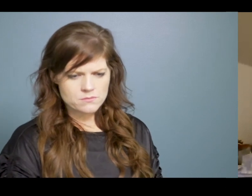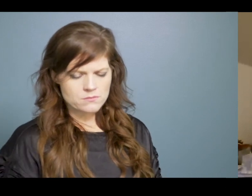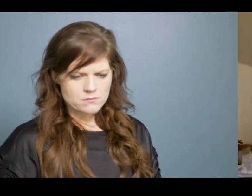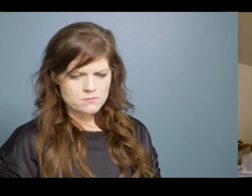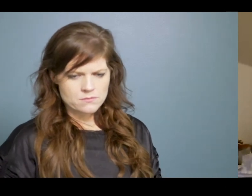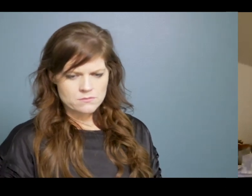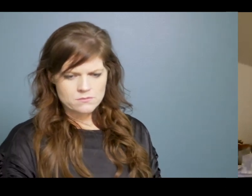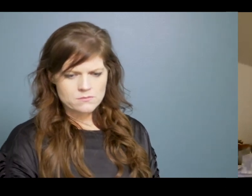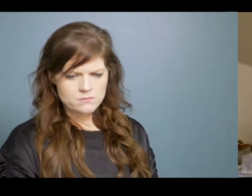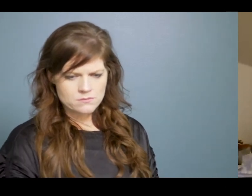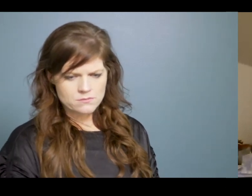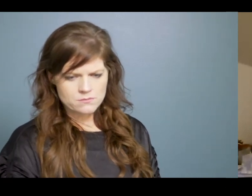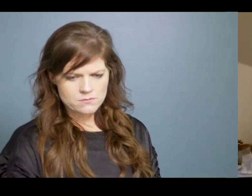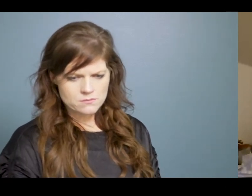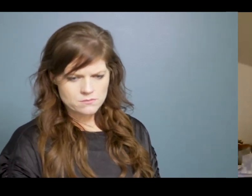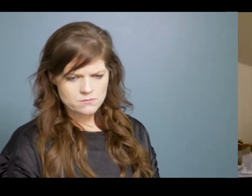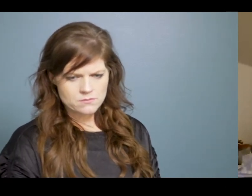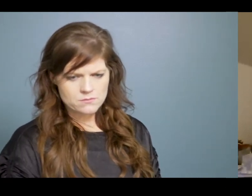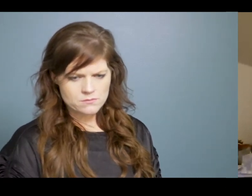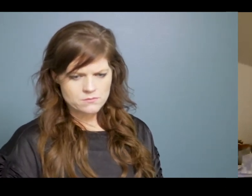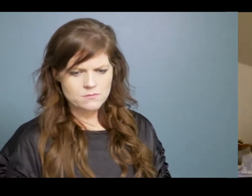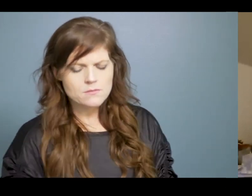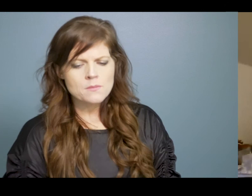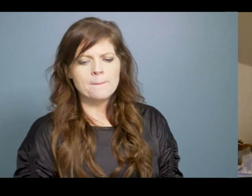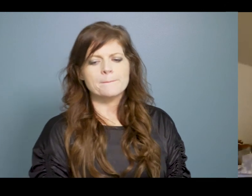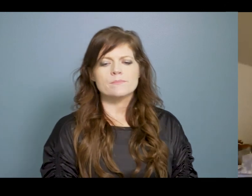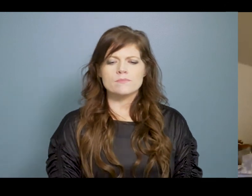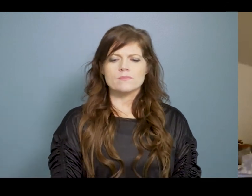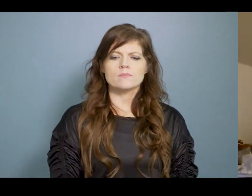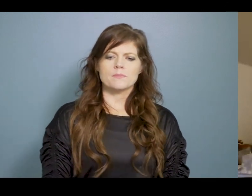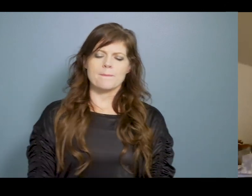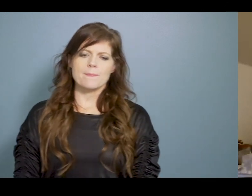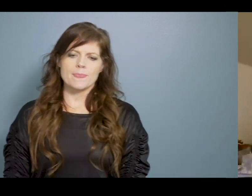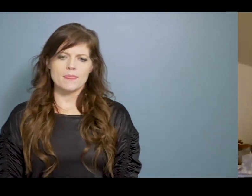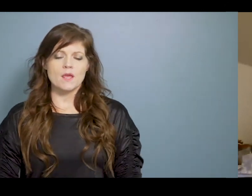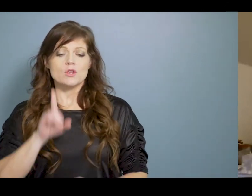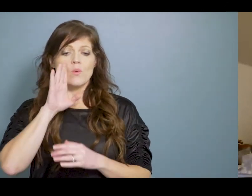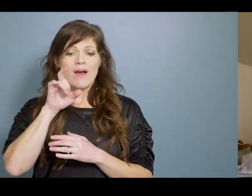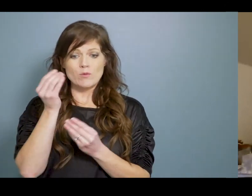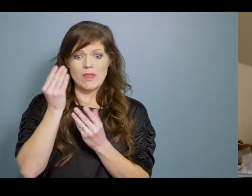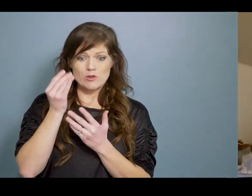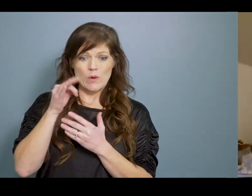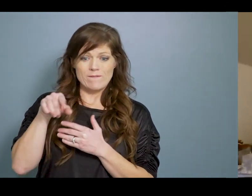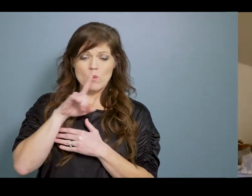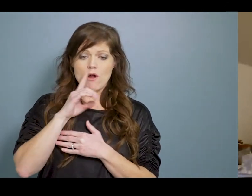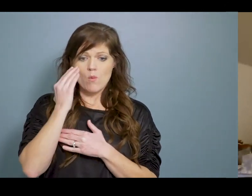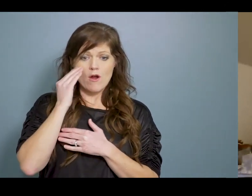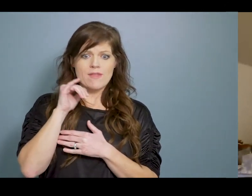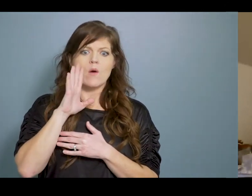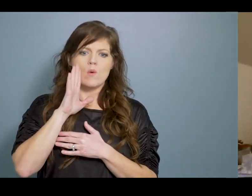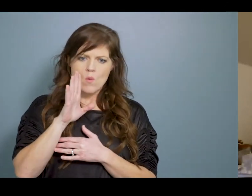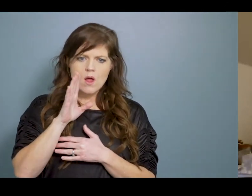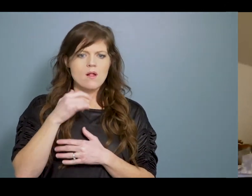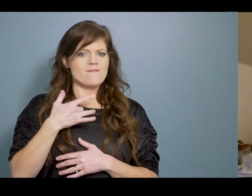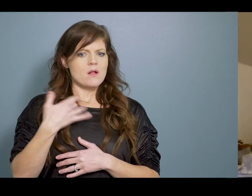seeing, hearing, becoming aware of that, you really need to let us know, and we'll take it very seriously. We'll